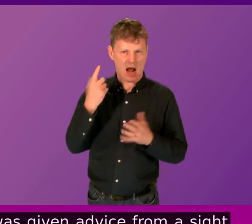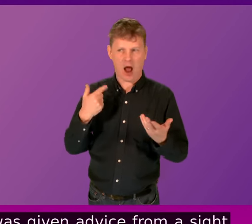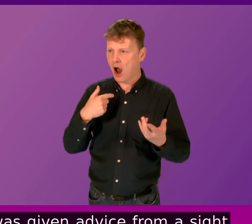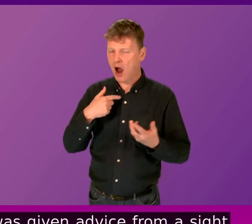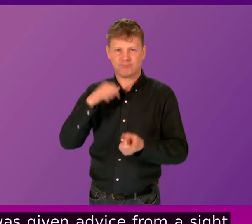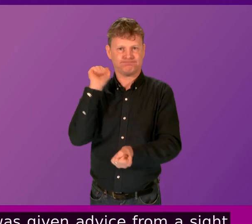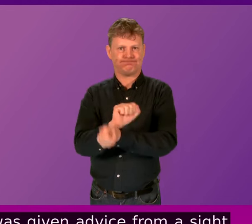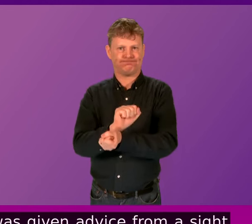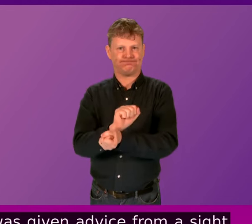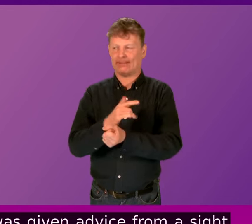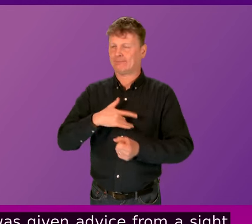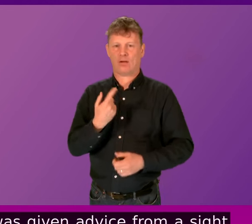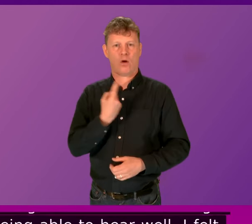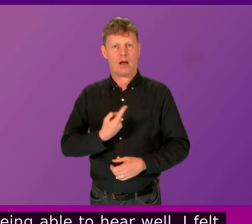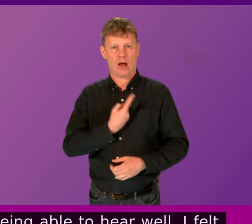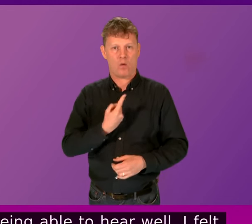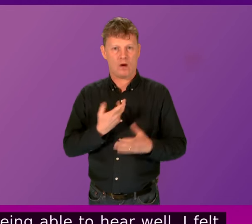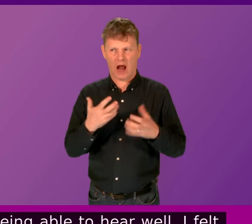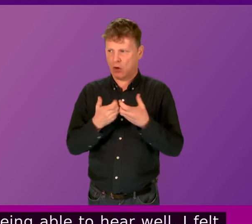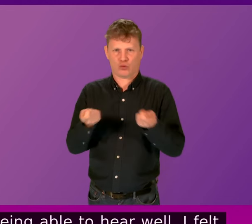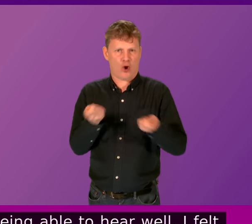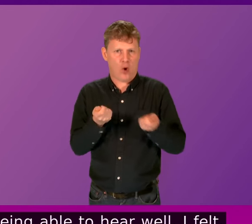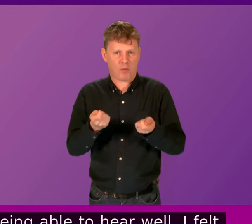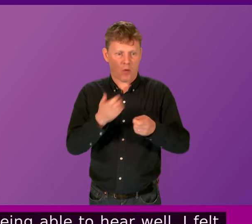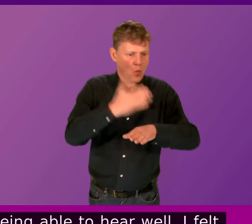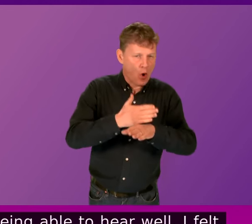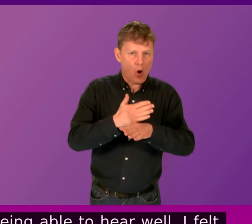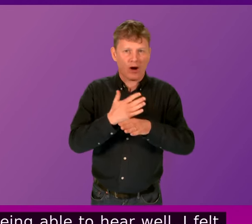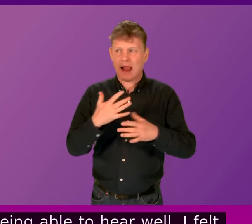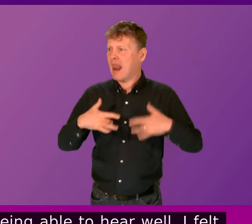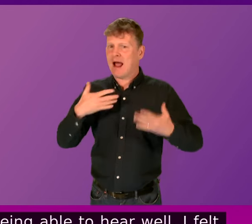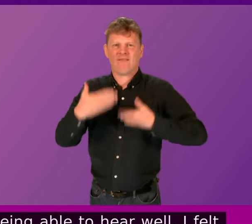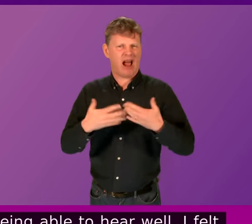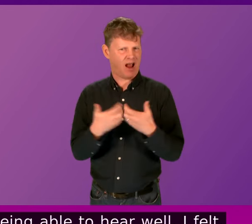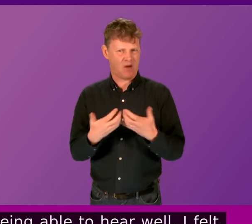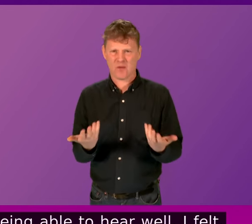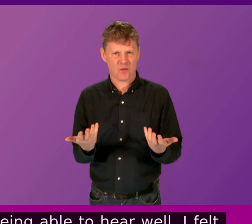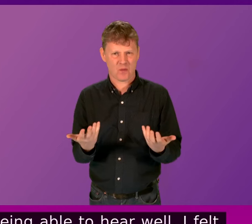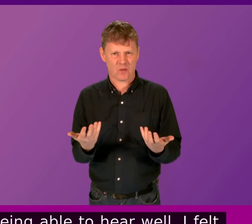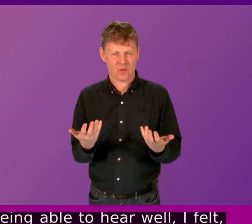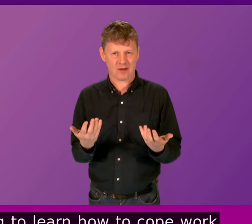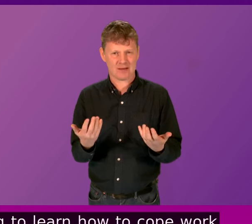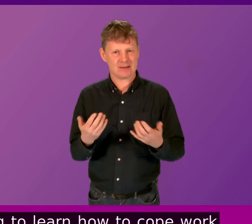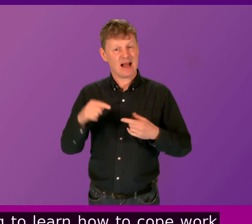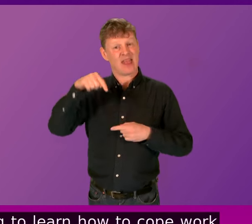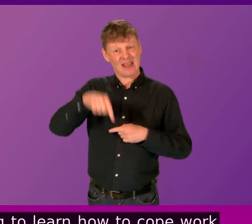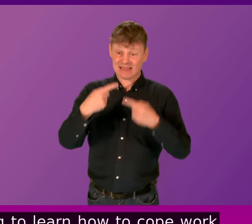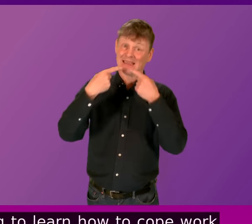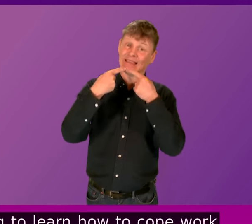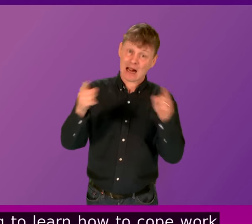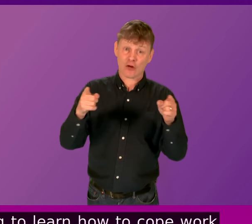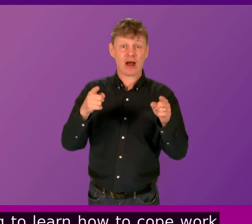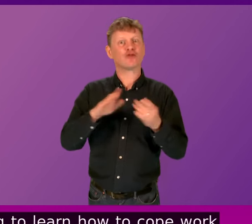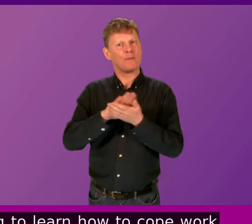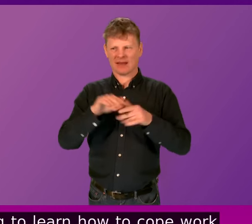like I was on my own, trying to learn how to cope, work, and lead a fulfilling life. With this declaration, we can develop a